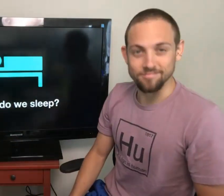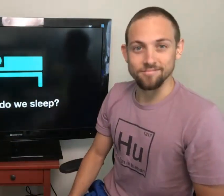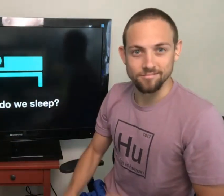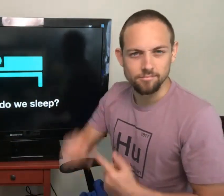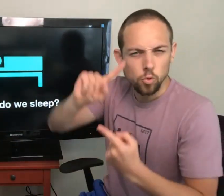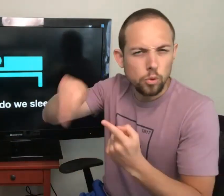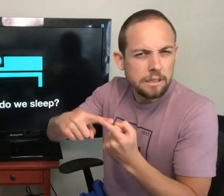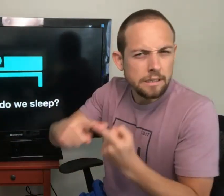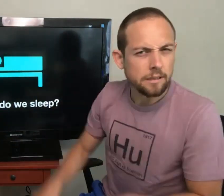When do we sleep?